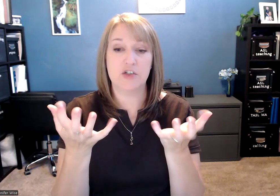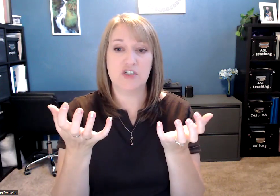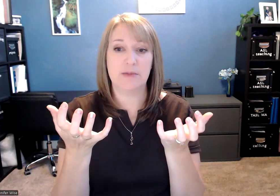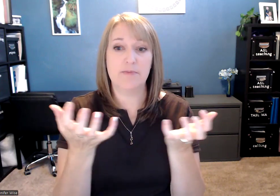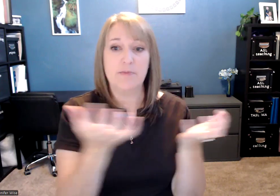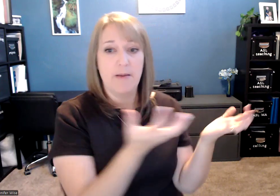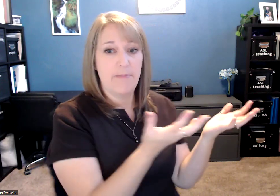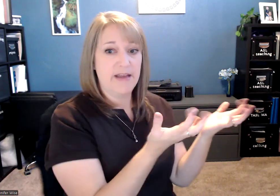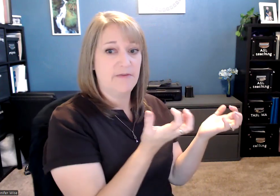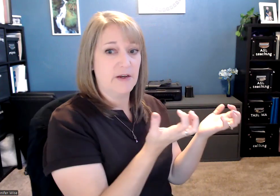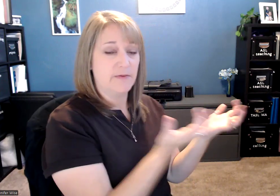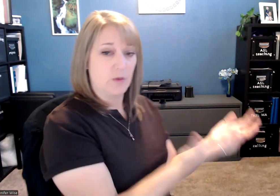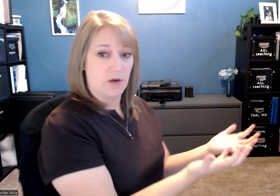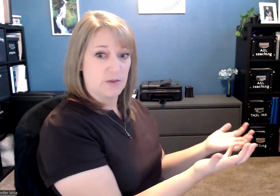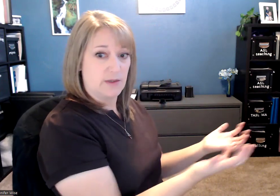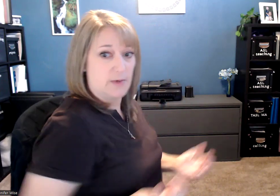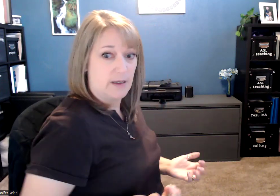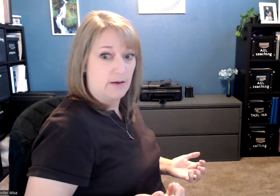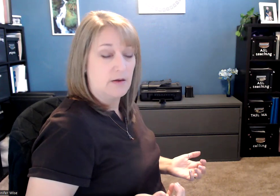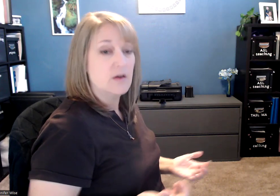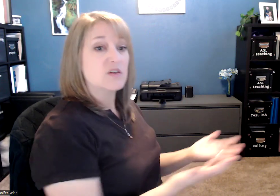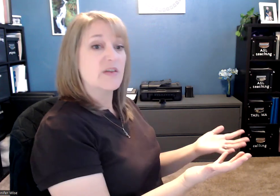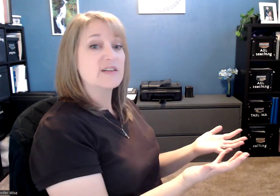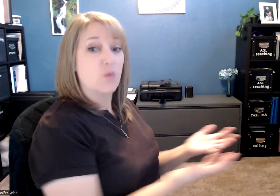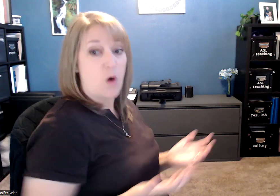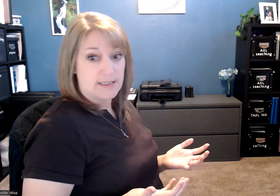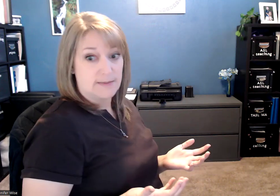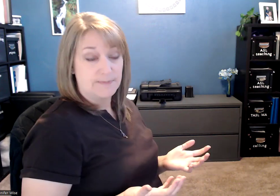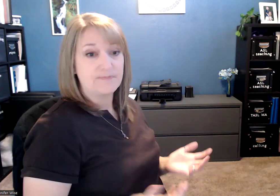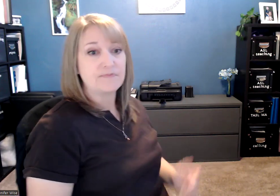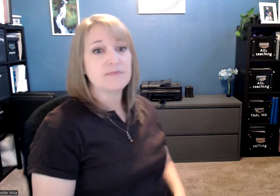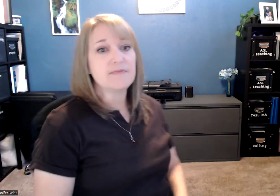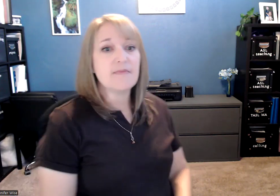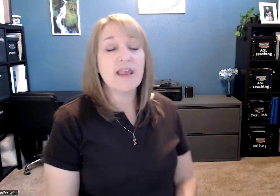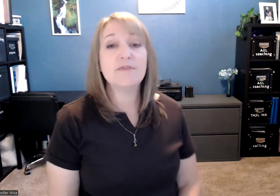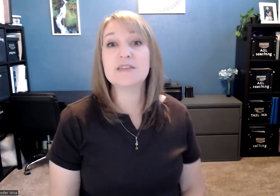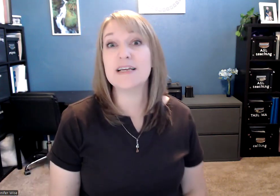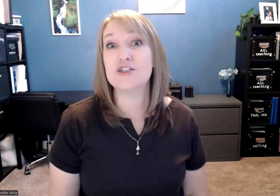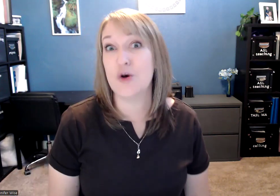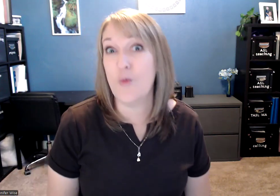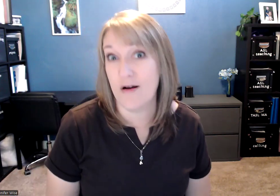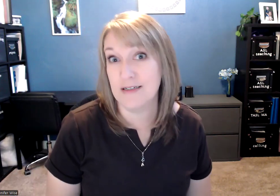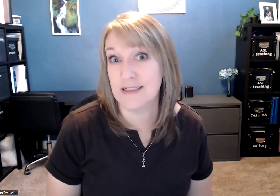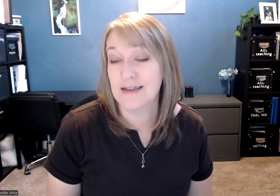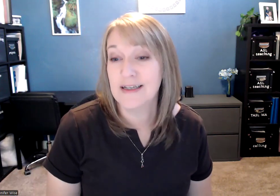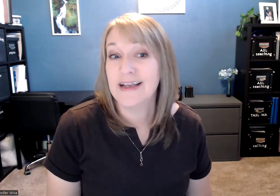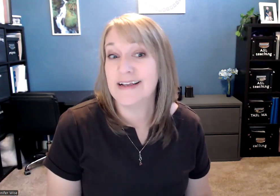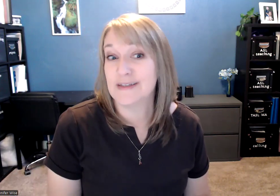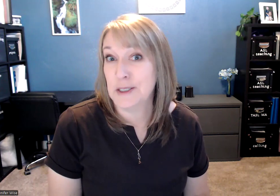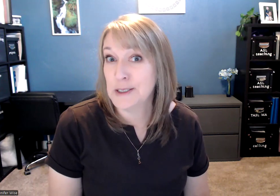just a bent finger if you want to do it that way. So that's want. If you sign don't want, it's kind of